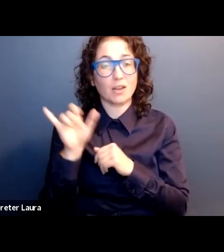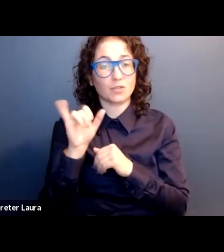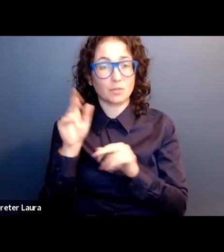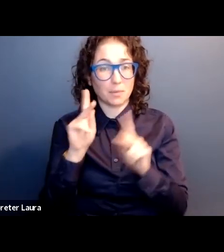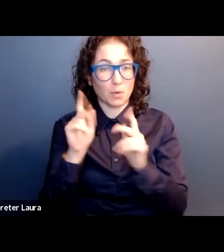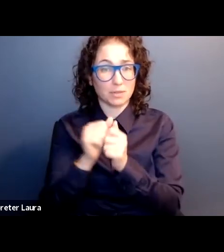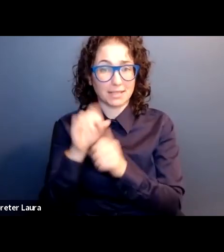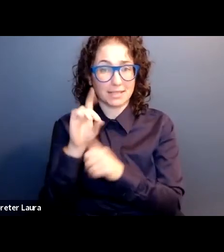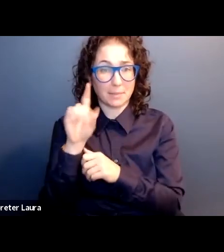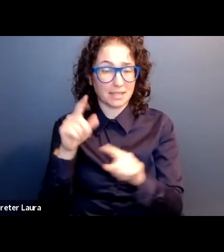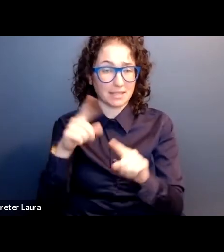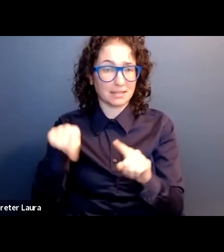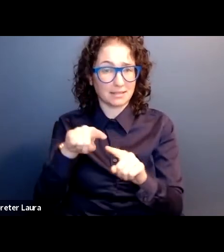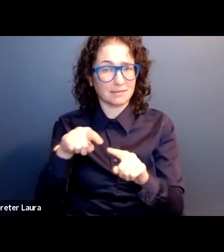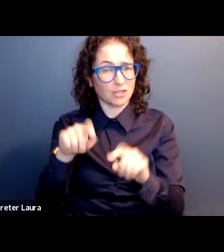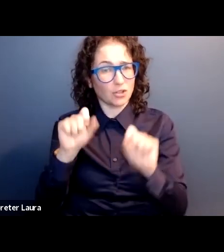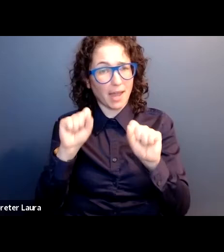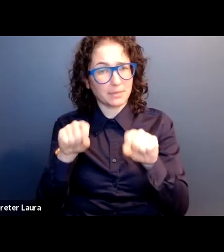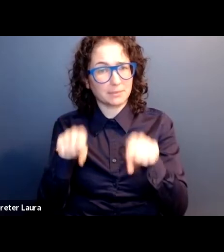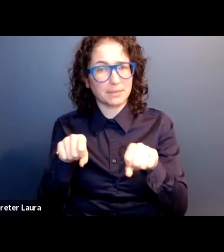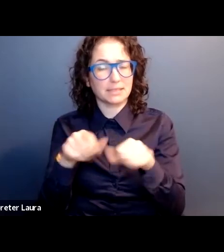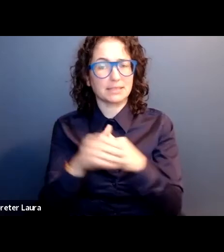disability is able to be